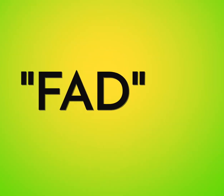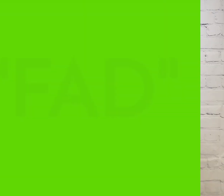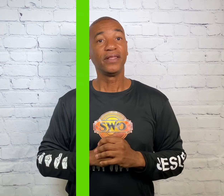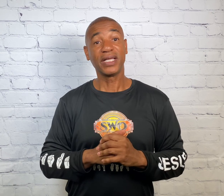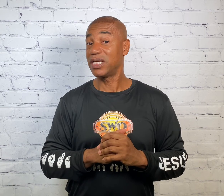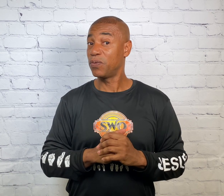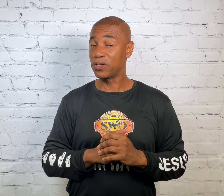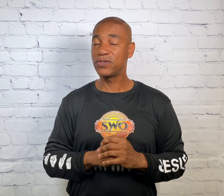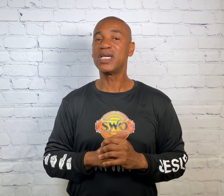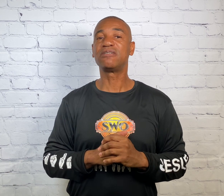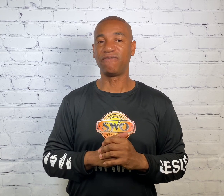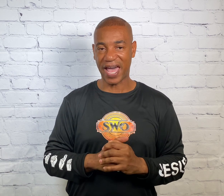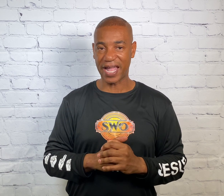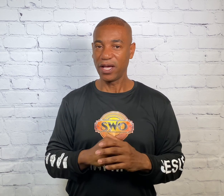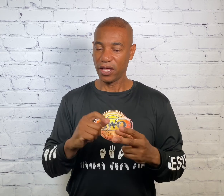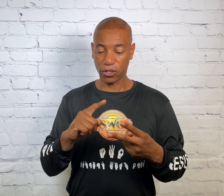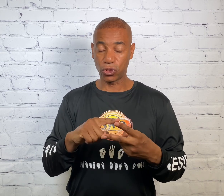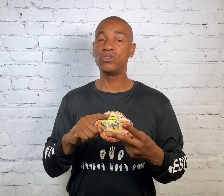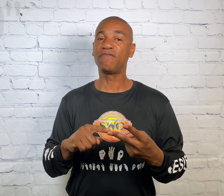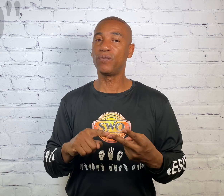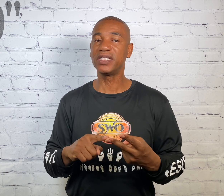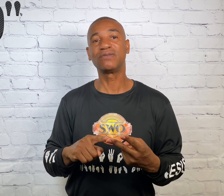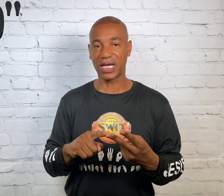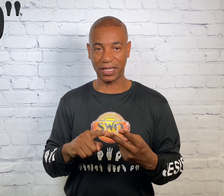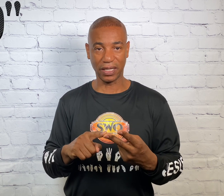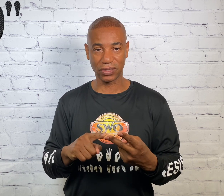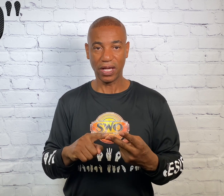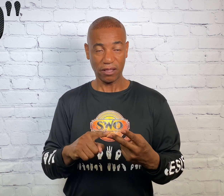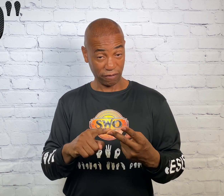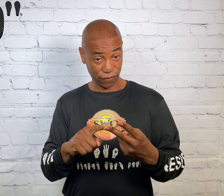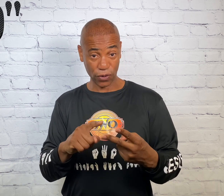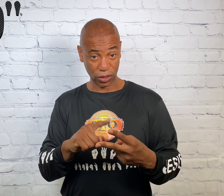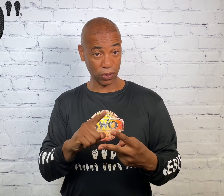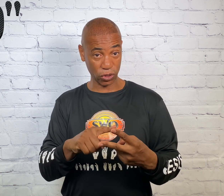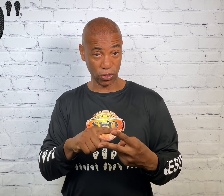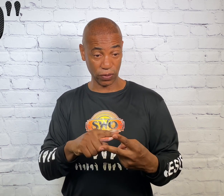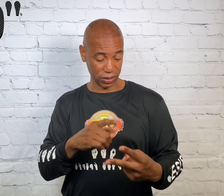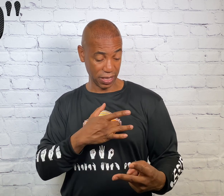The next sign we're going to do is fad. And there are two different ways of signing this. The first I'm going to show you is,